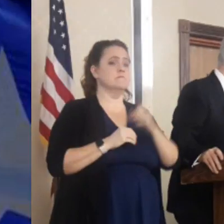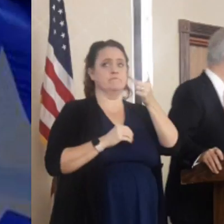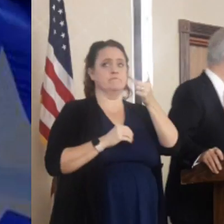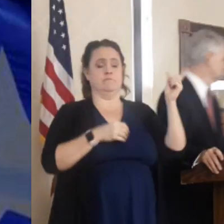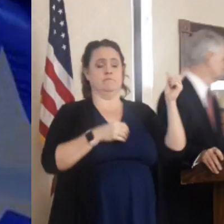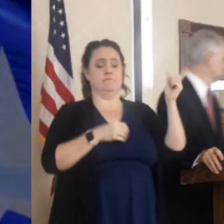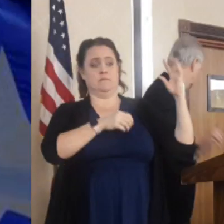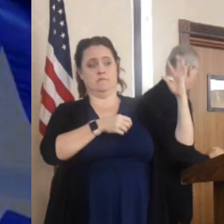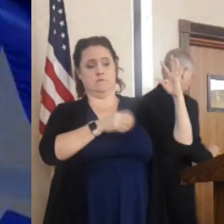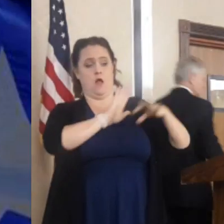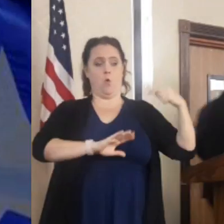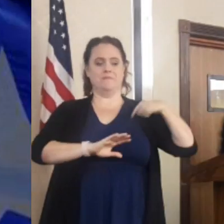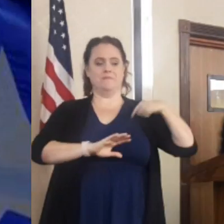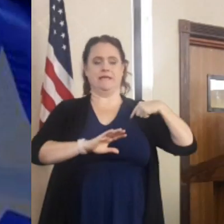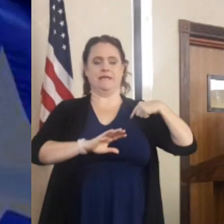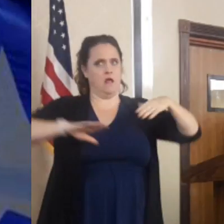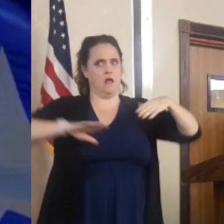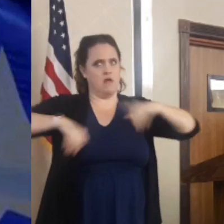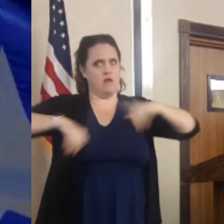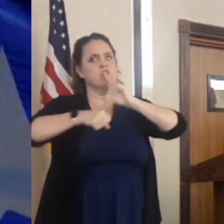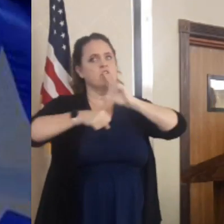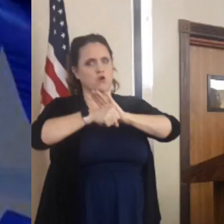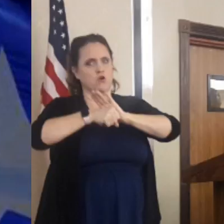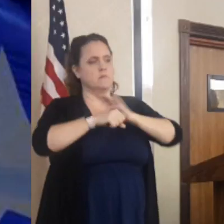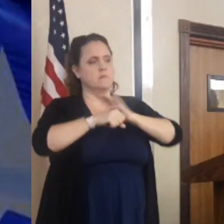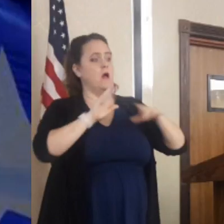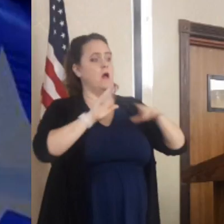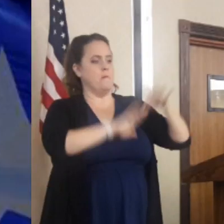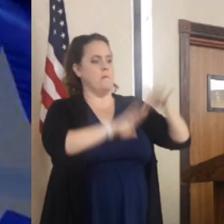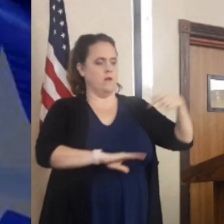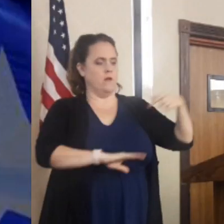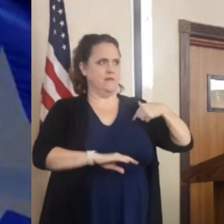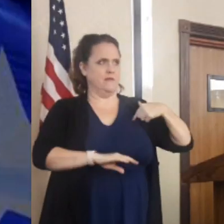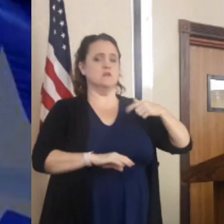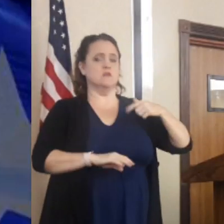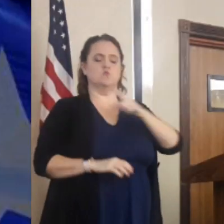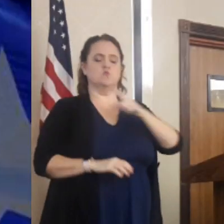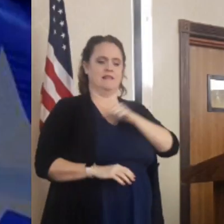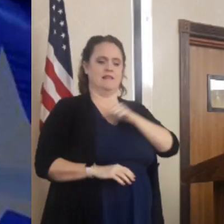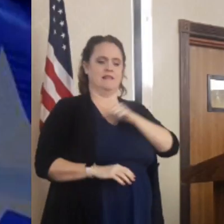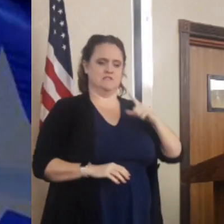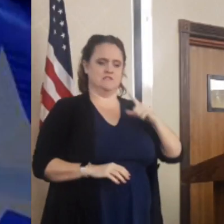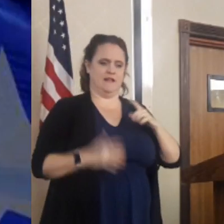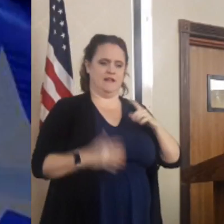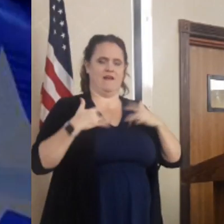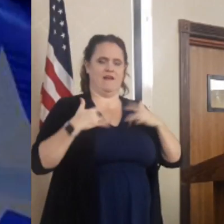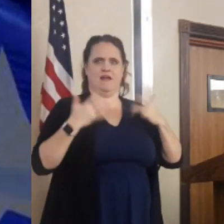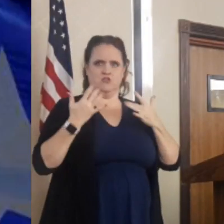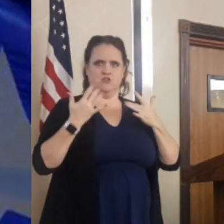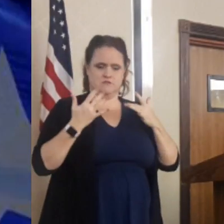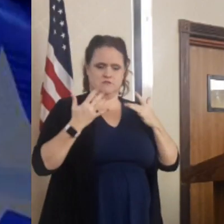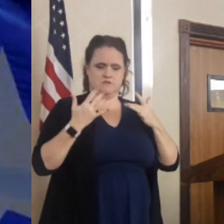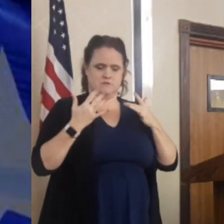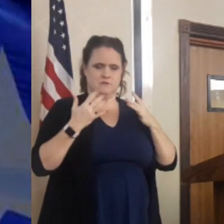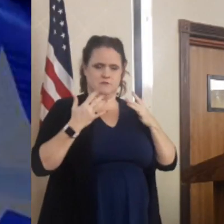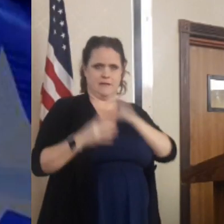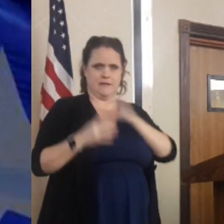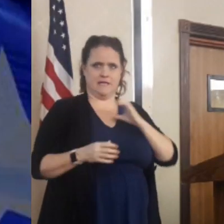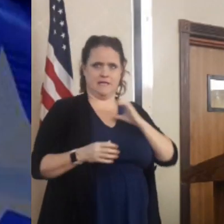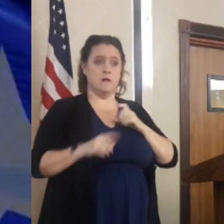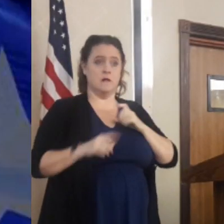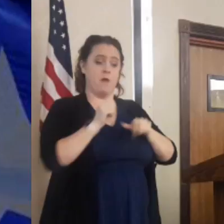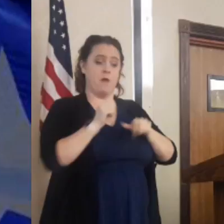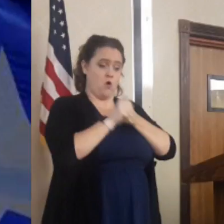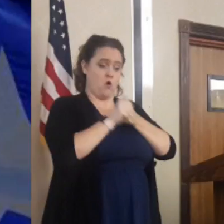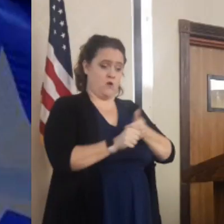not yet confirmed today, to the Legislative Affairs Committee. And yet, according to this rule, I am prohibited